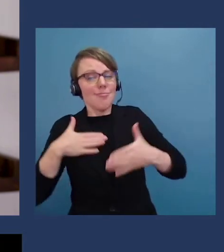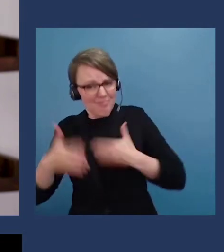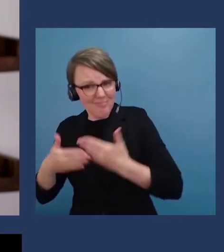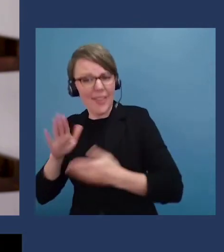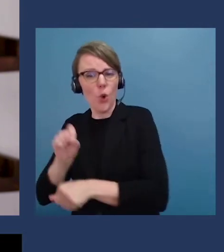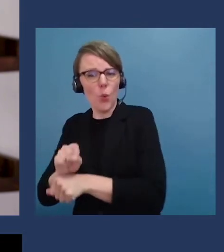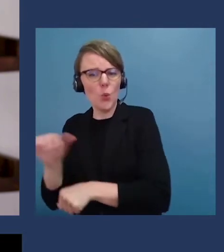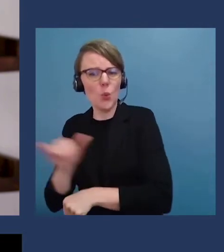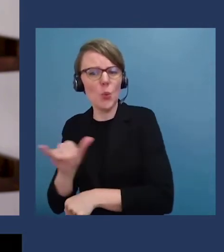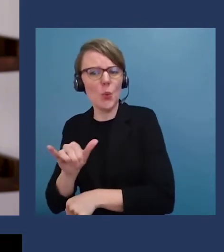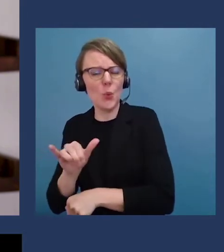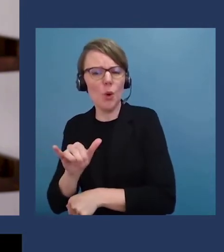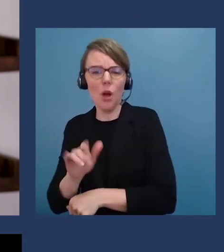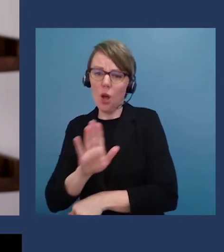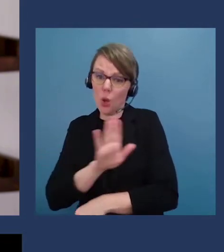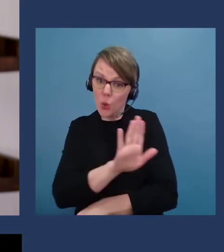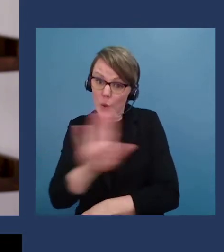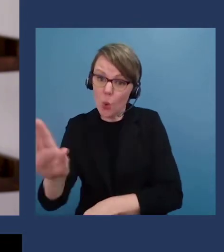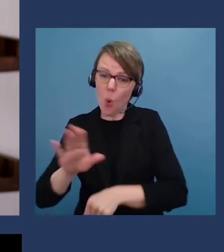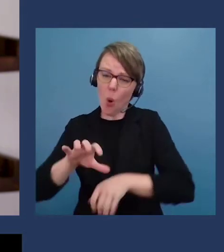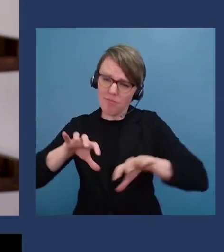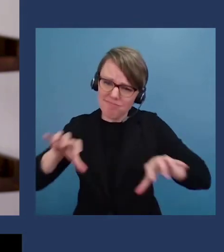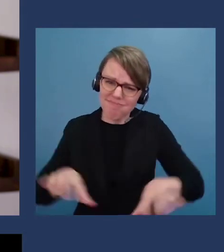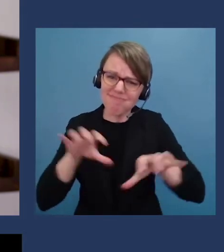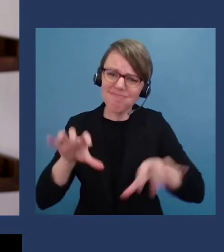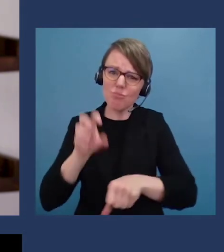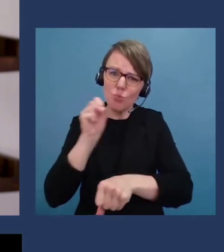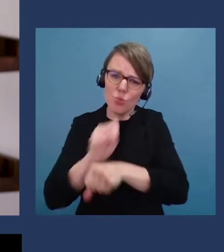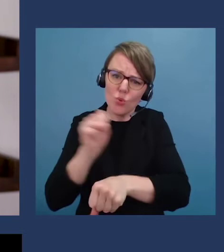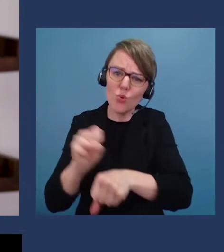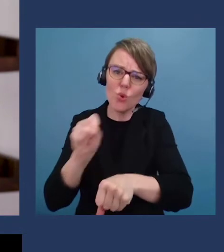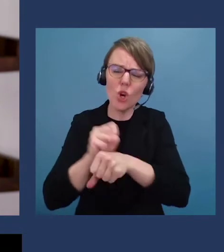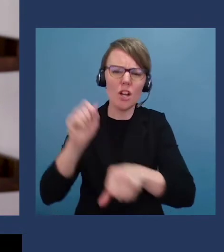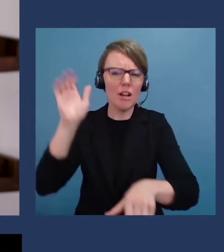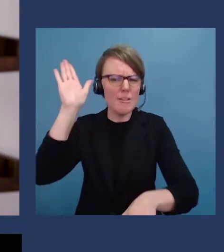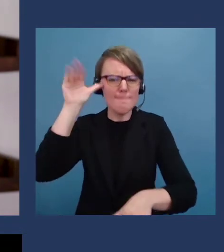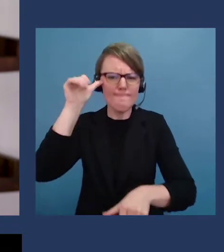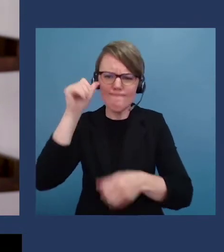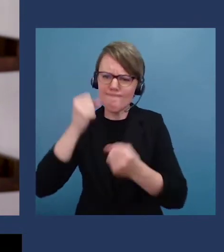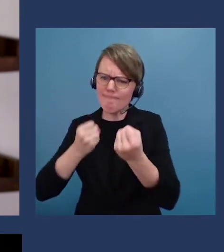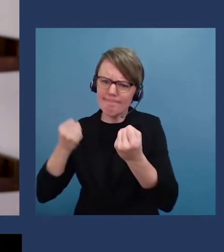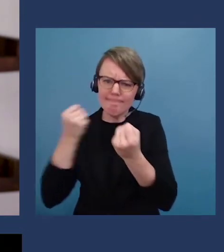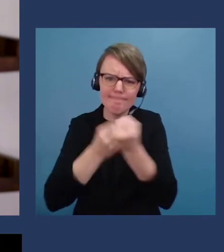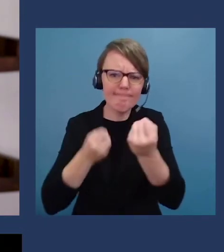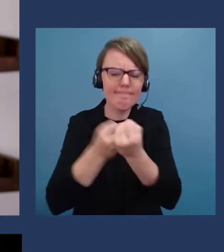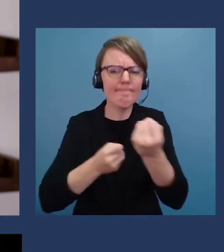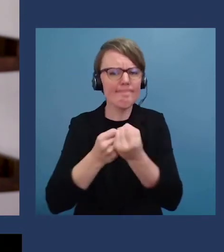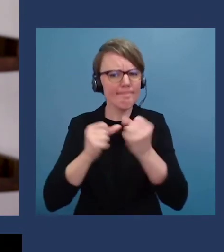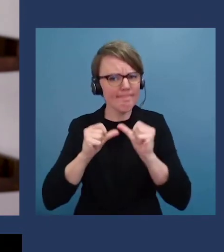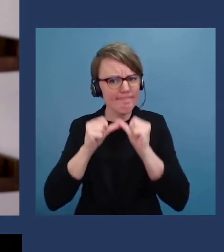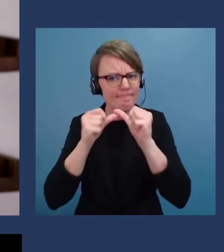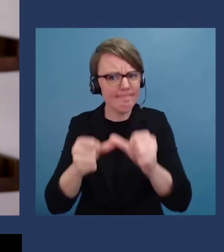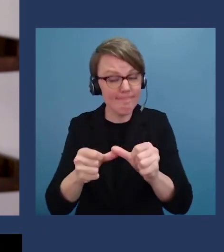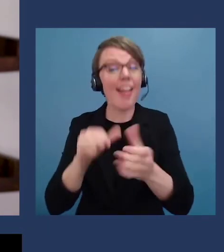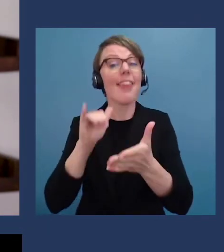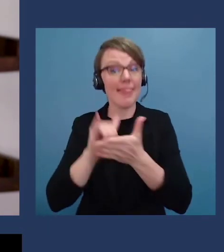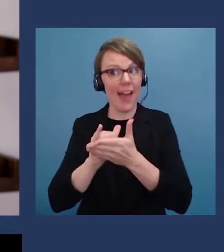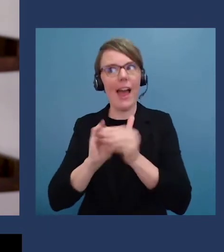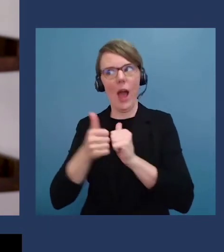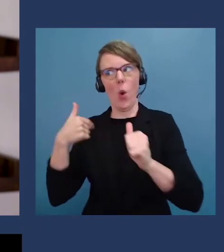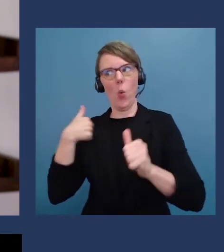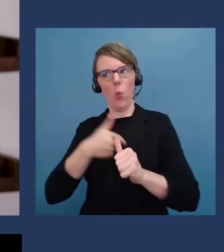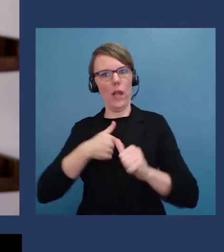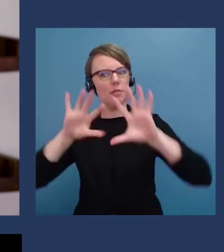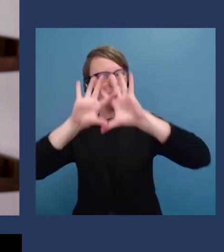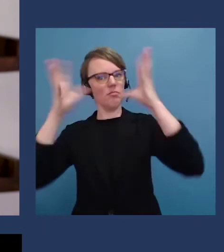read aloud features, the immersive reader features, those are so important for someone where a teacher is trying